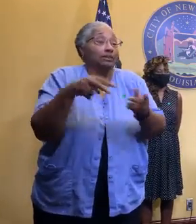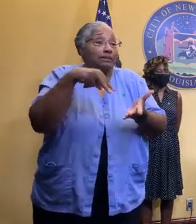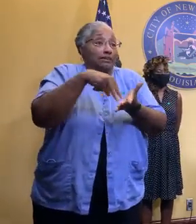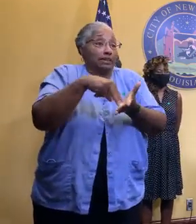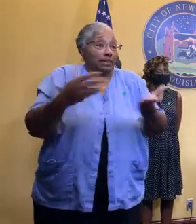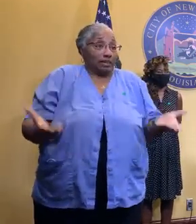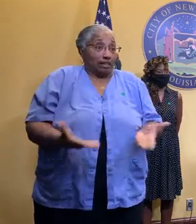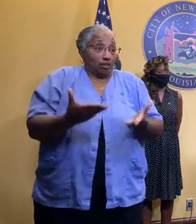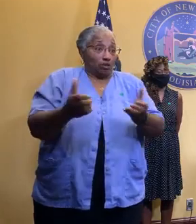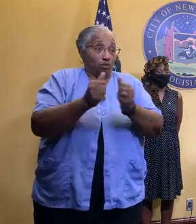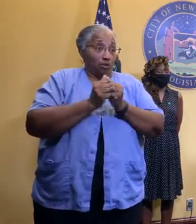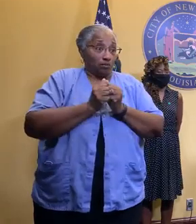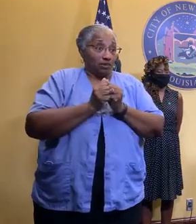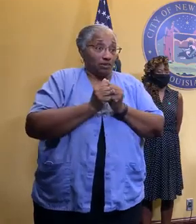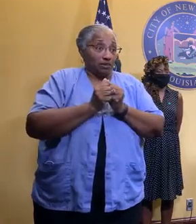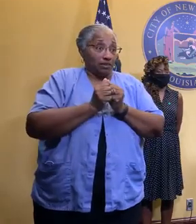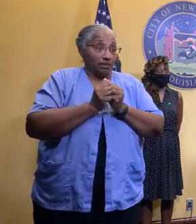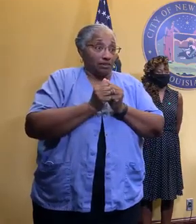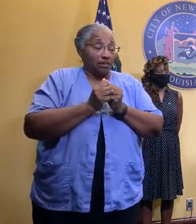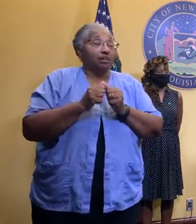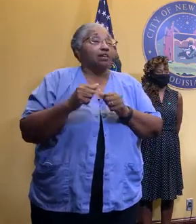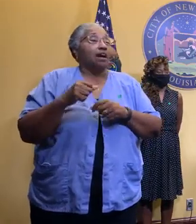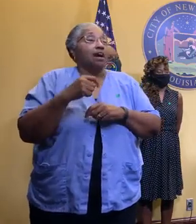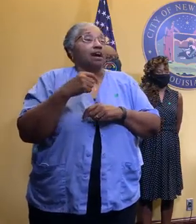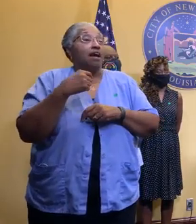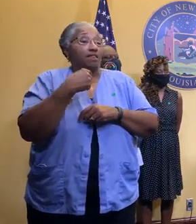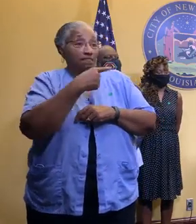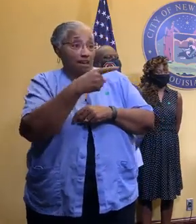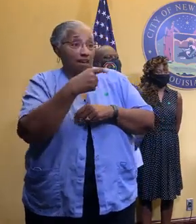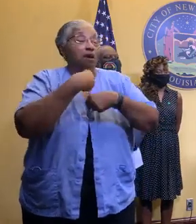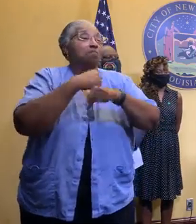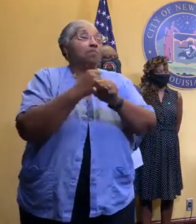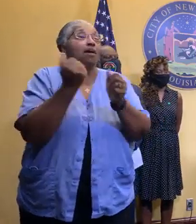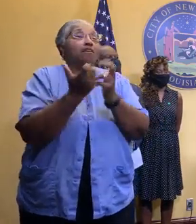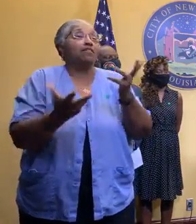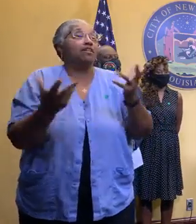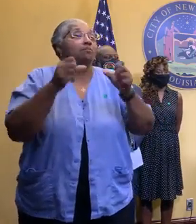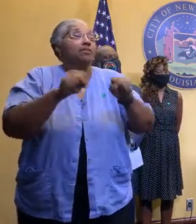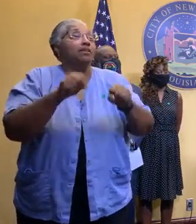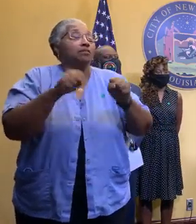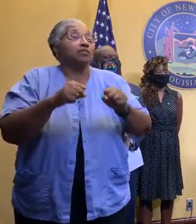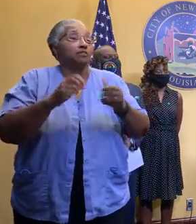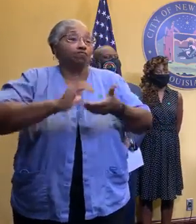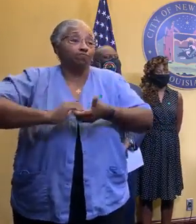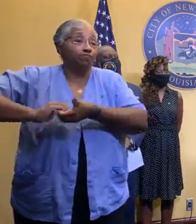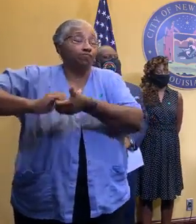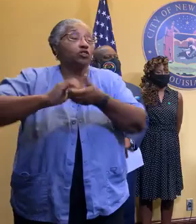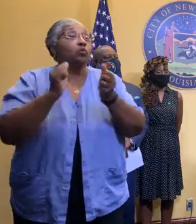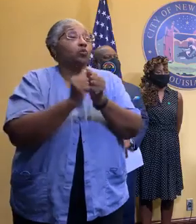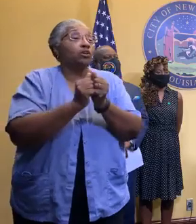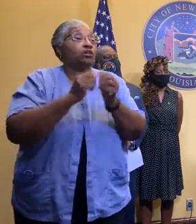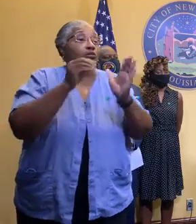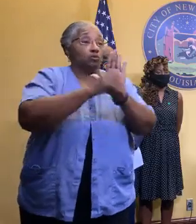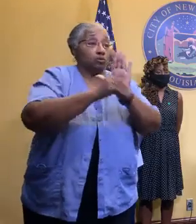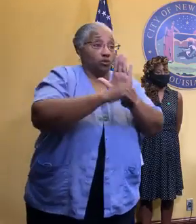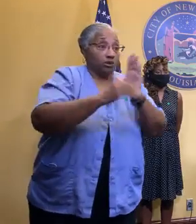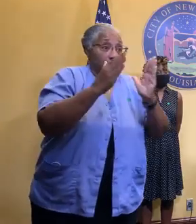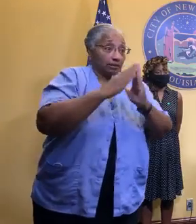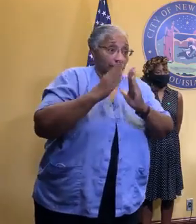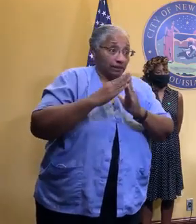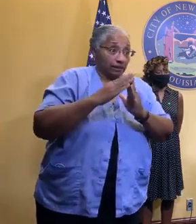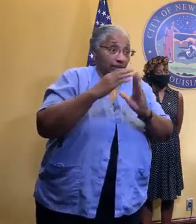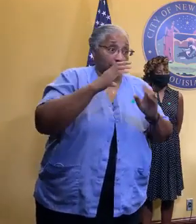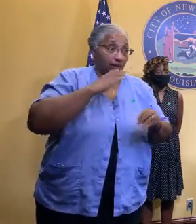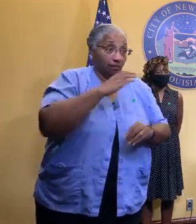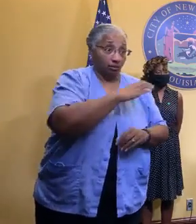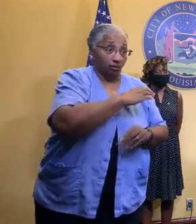with me today, have made this possible in partnership with our New Orleans City Council, and